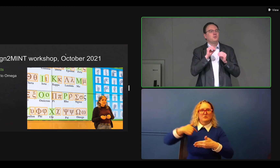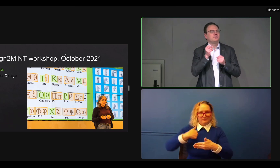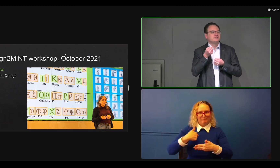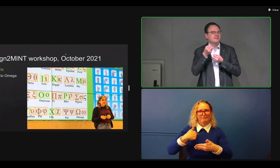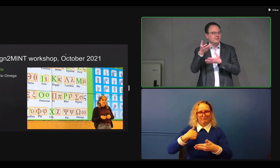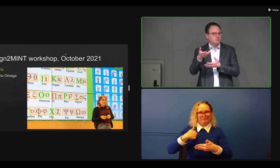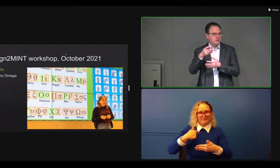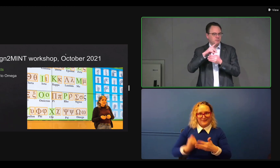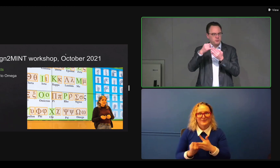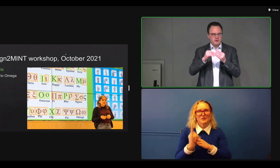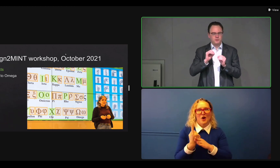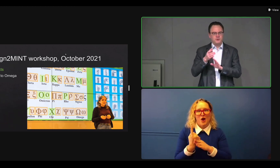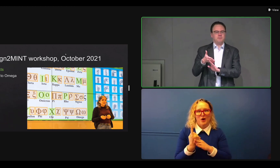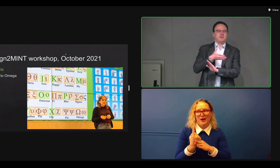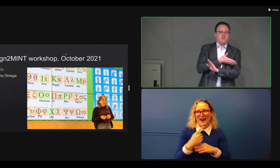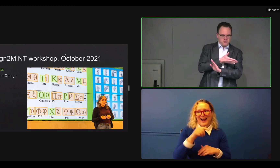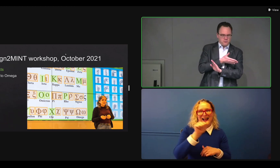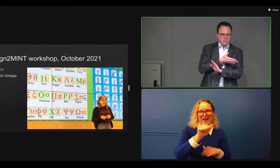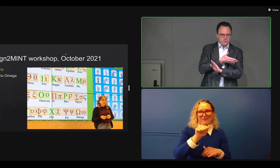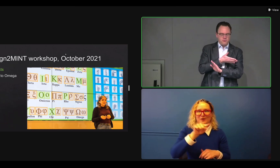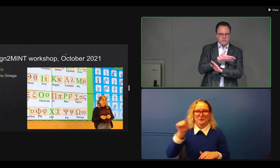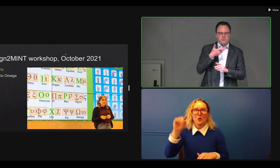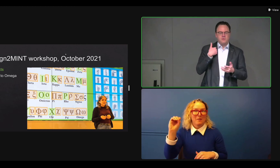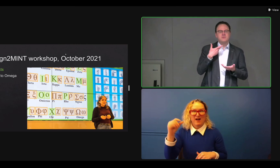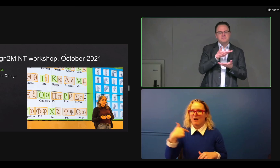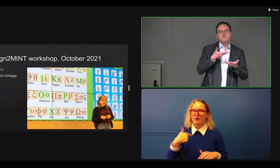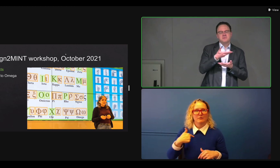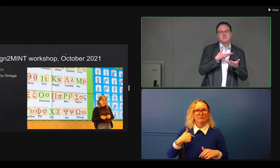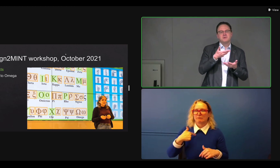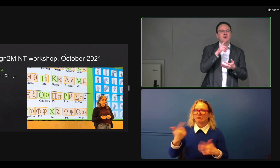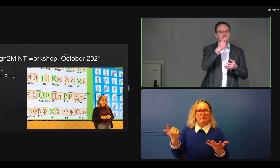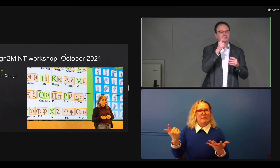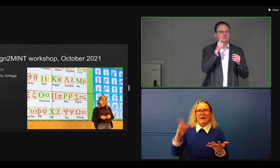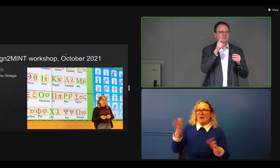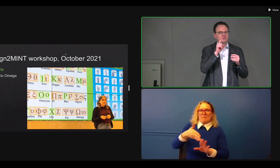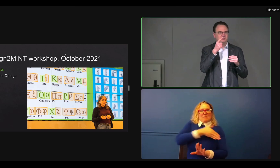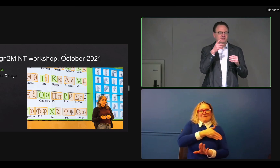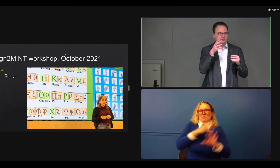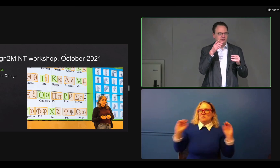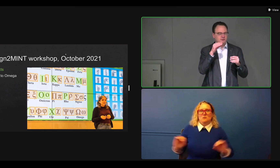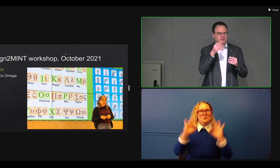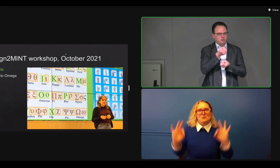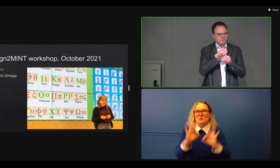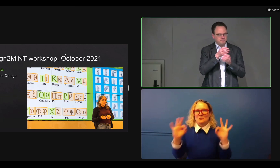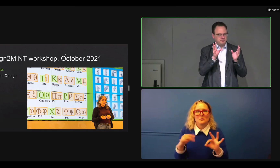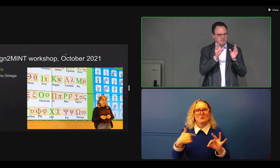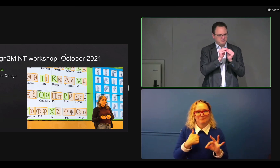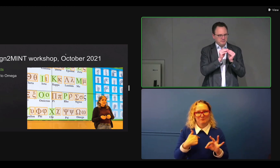going through all of the letters, and this was before the Sign2MINT project, but in a